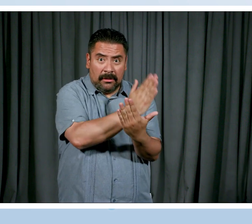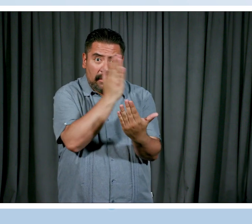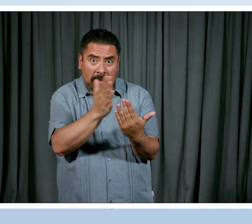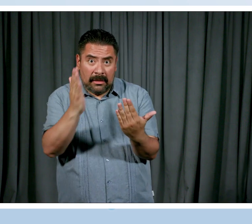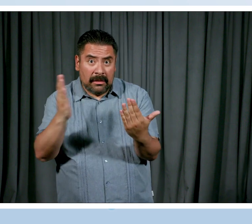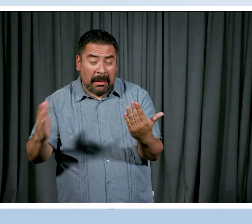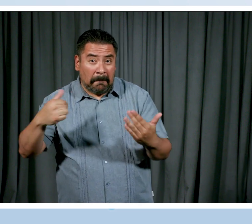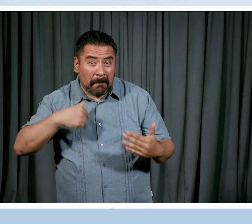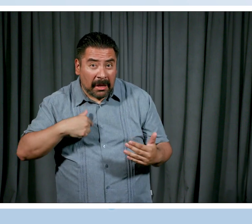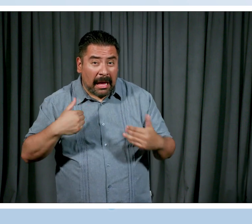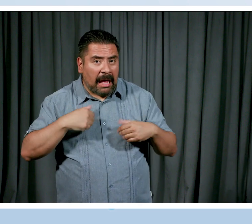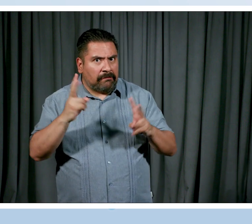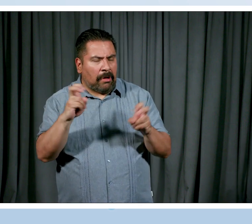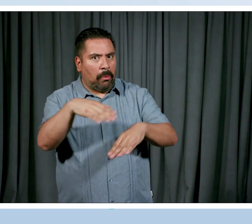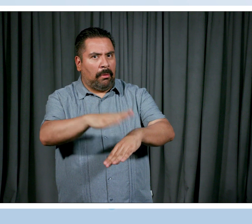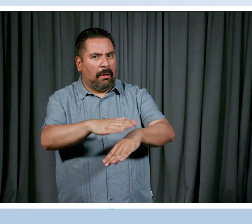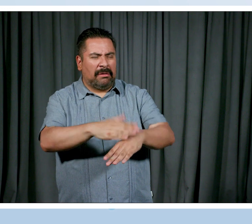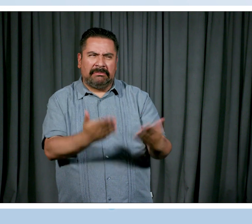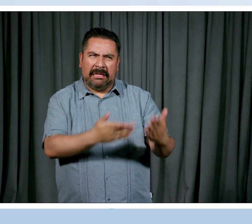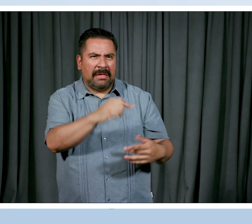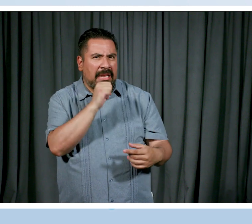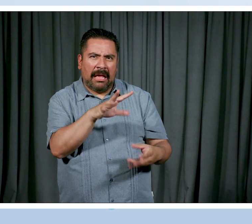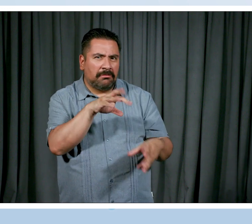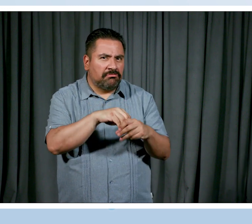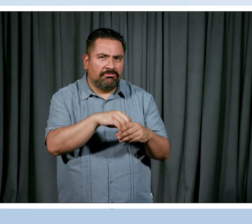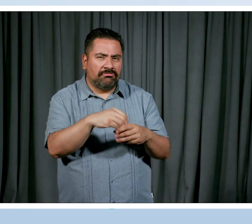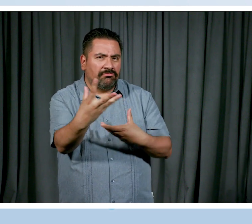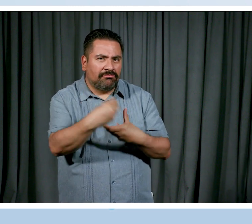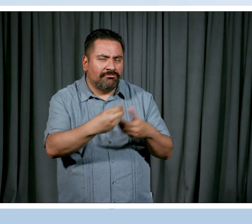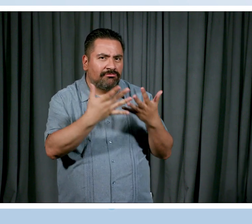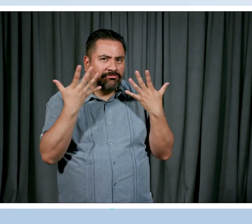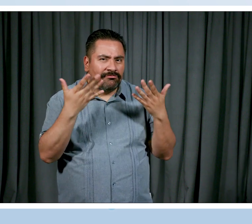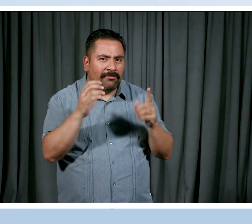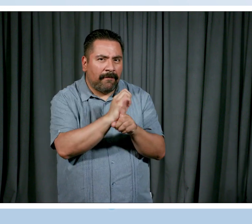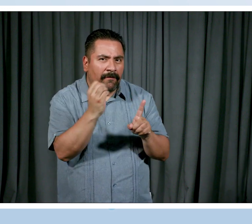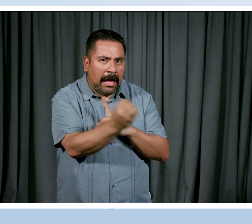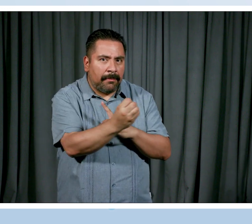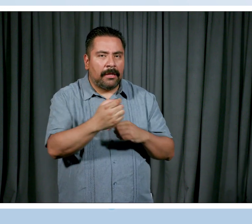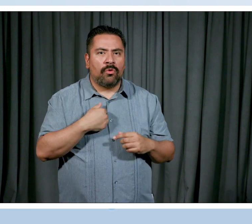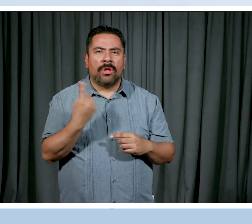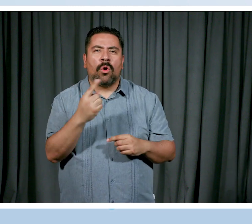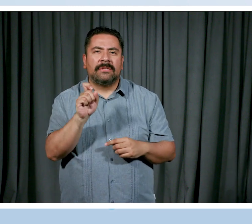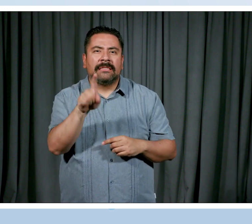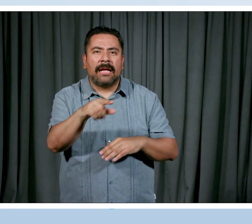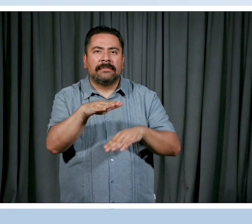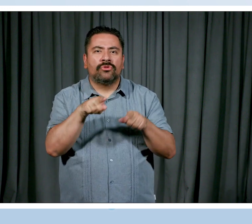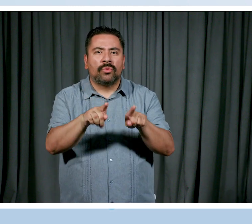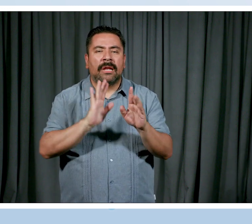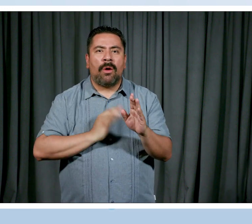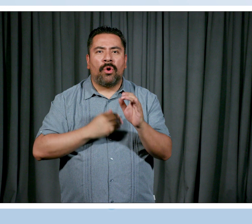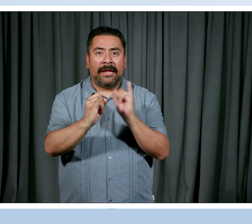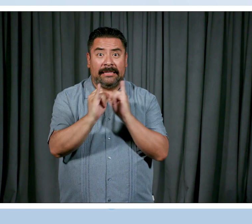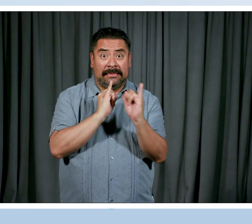job seeker, a red flag that this is not an inclusive environment, right? So we ask things on our